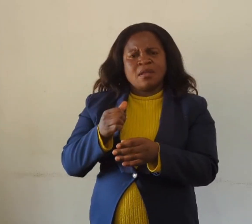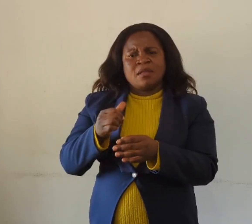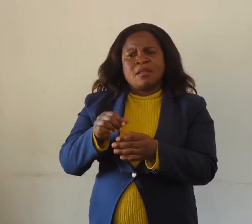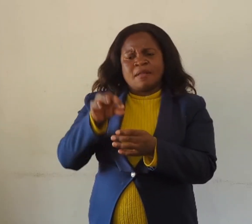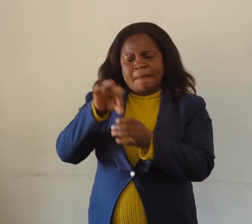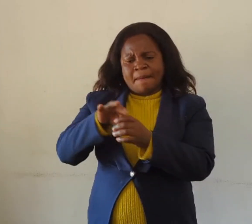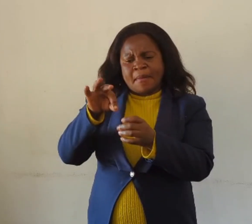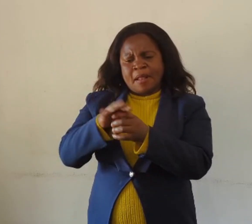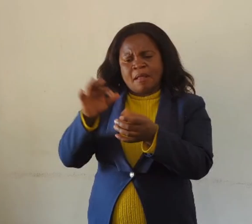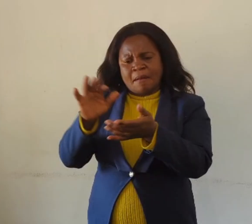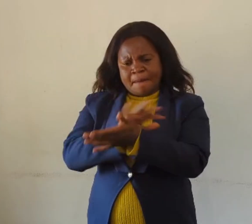during vote counting.